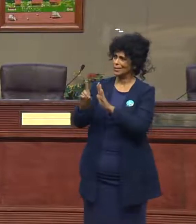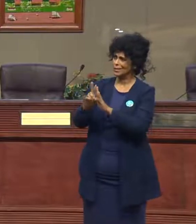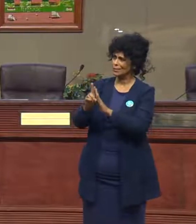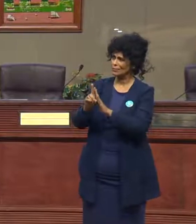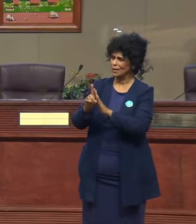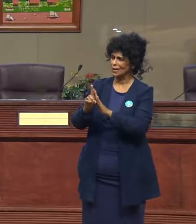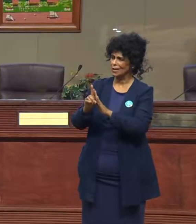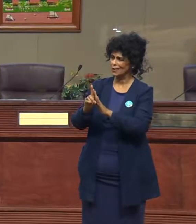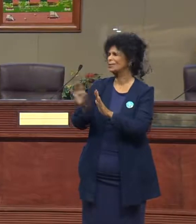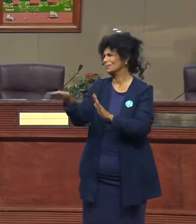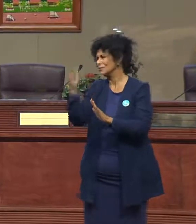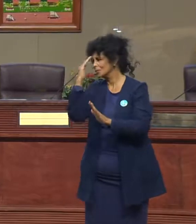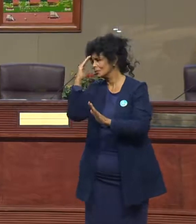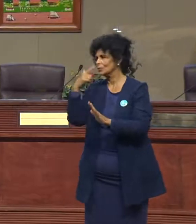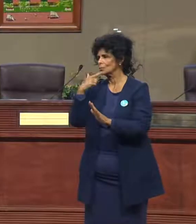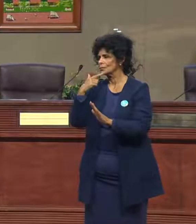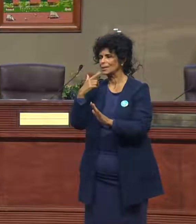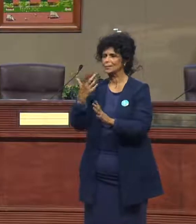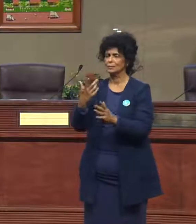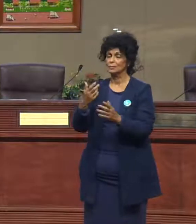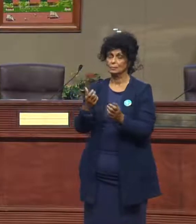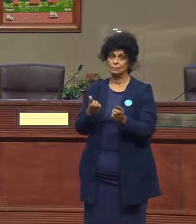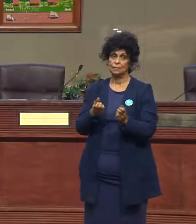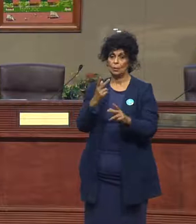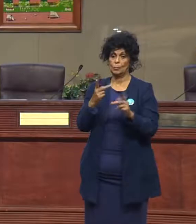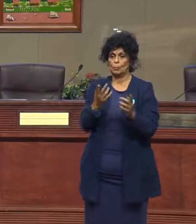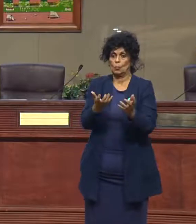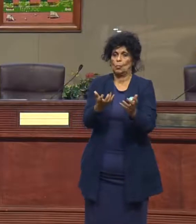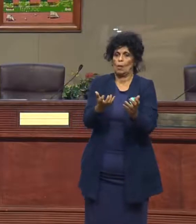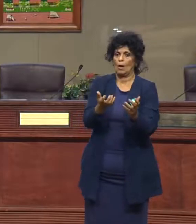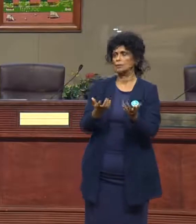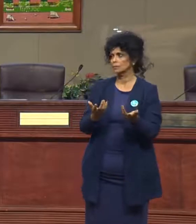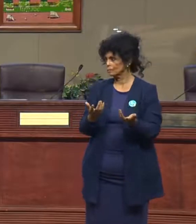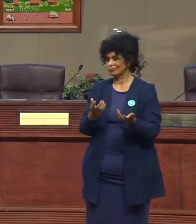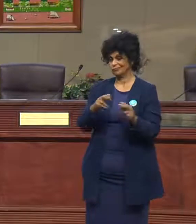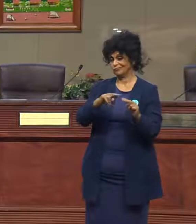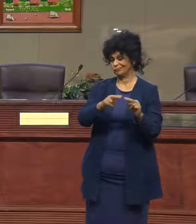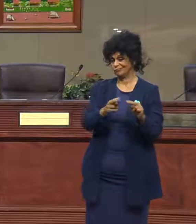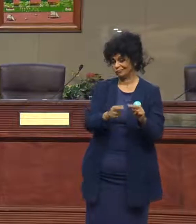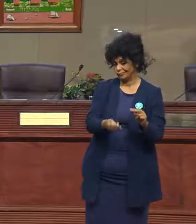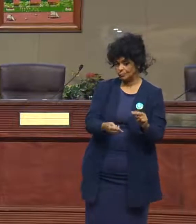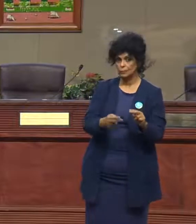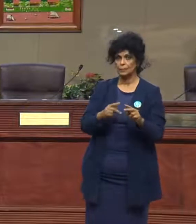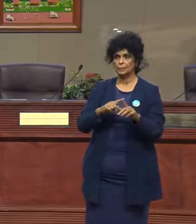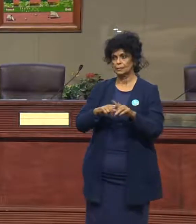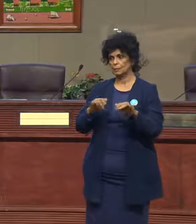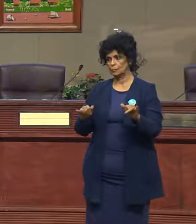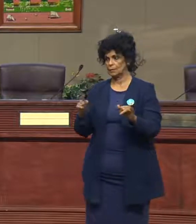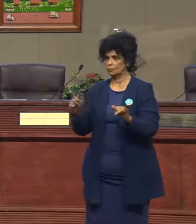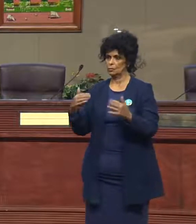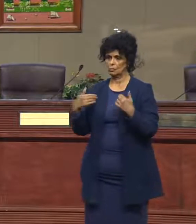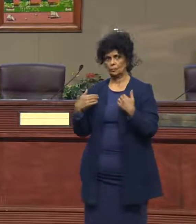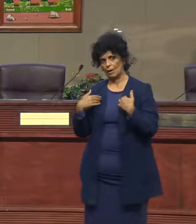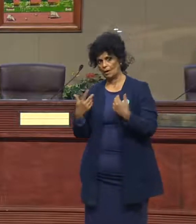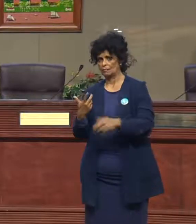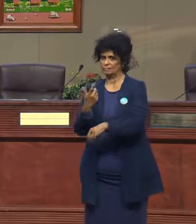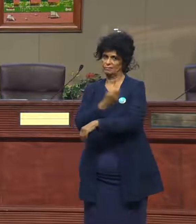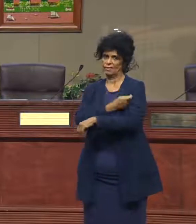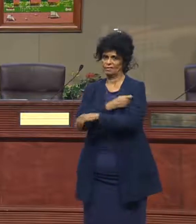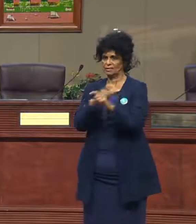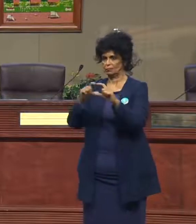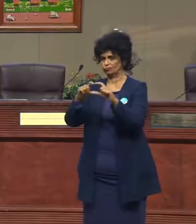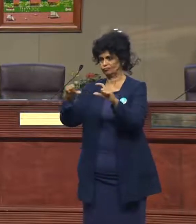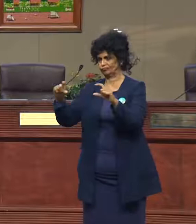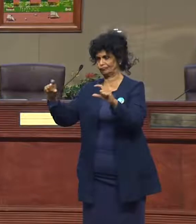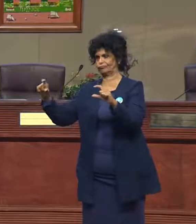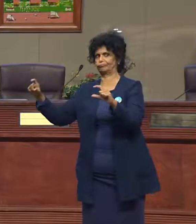that there's been a decrease in demand. However, at the same time, you guys do have, excess vaccine at this point.